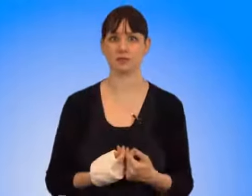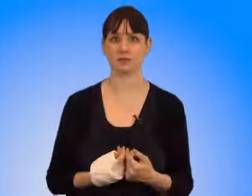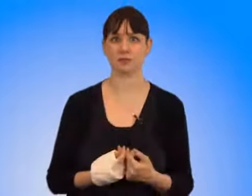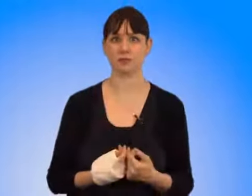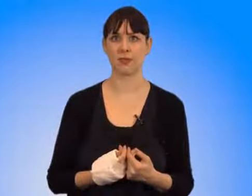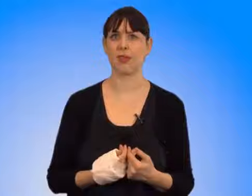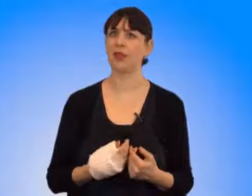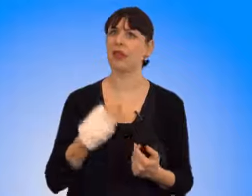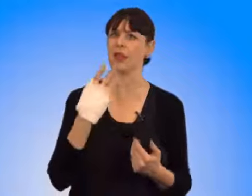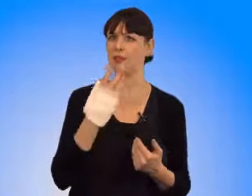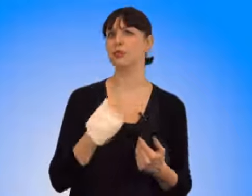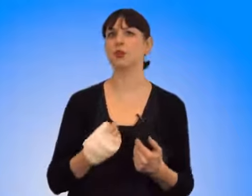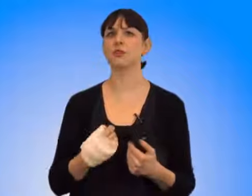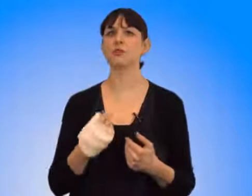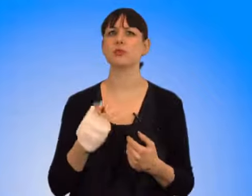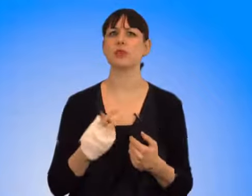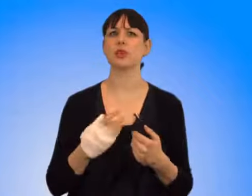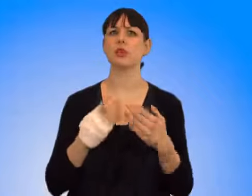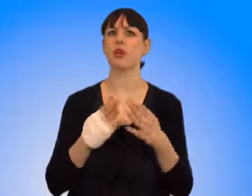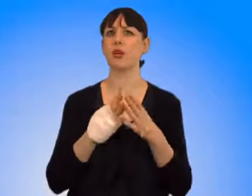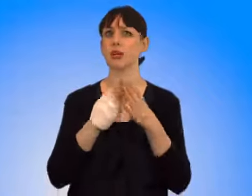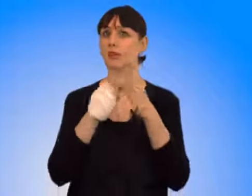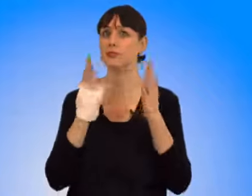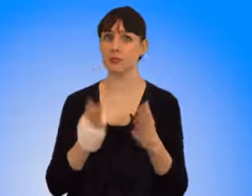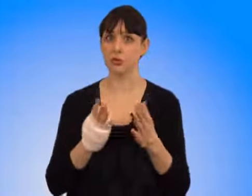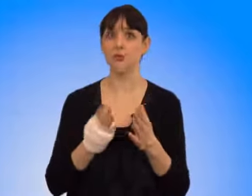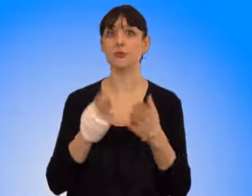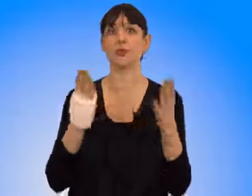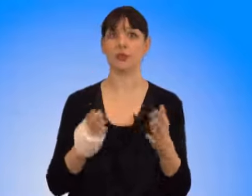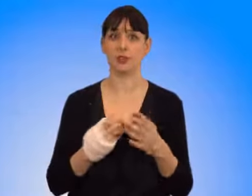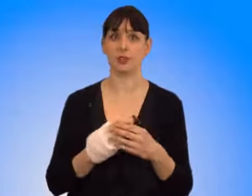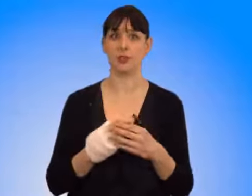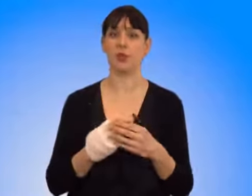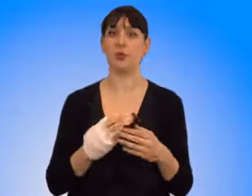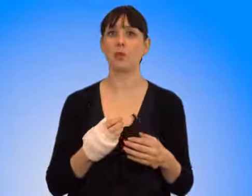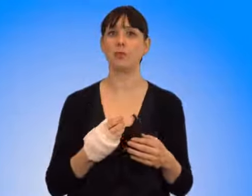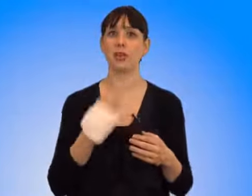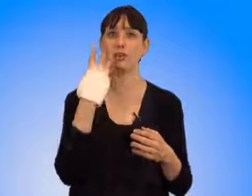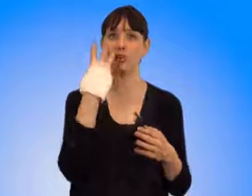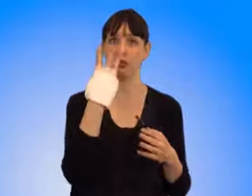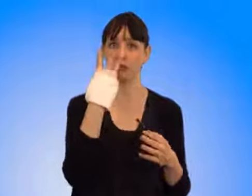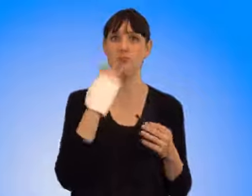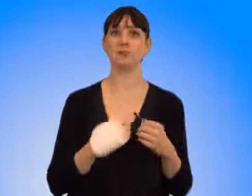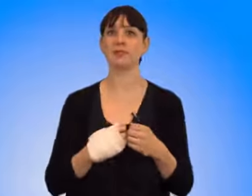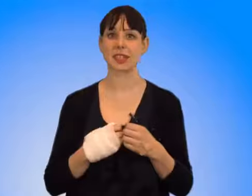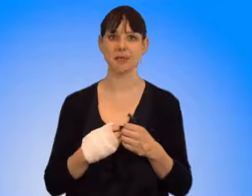videos. And if you want to join our online school for a year, where you get 3